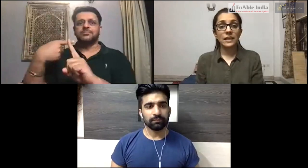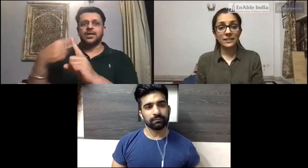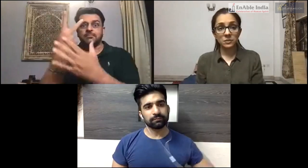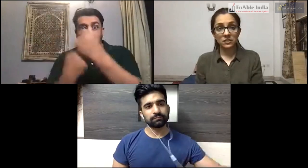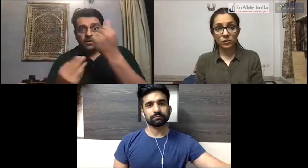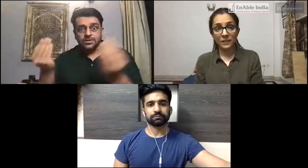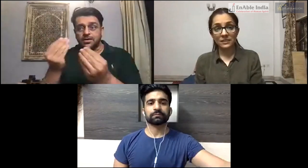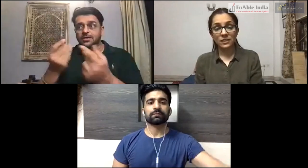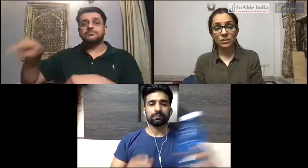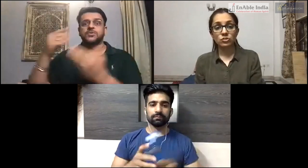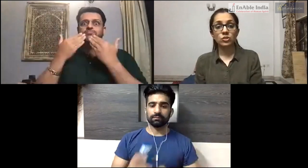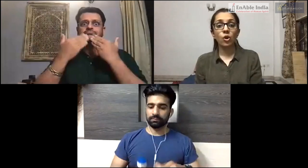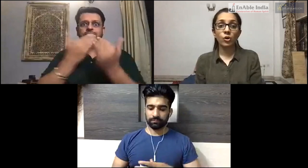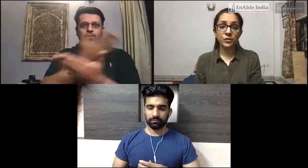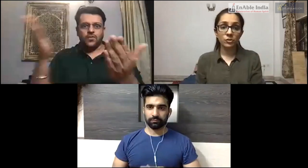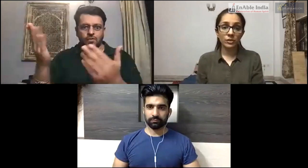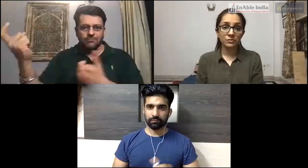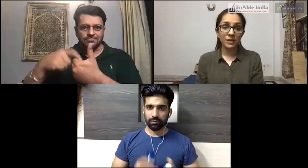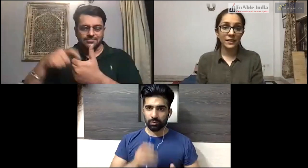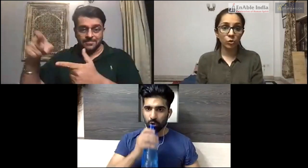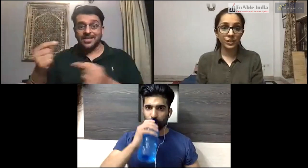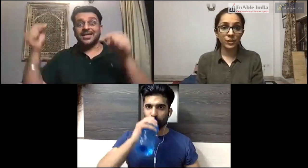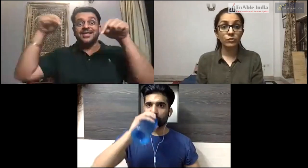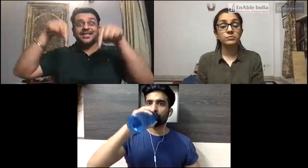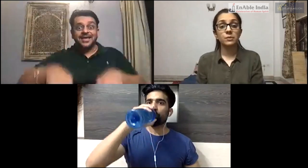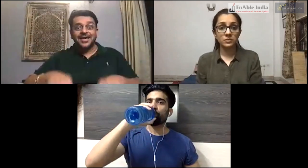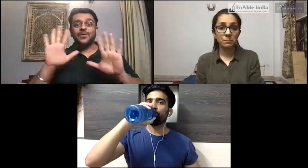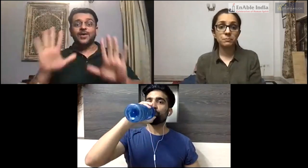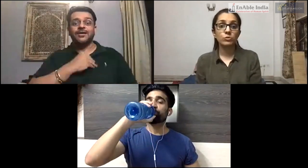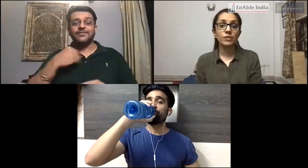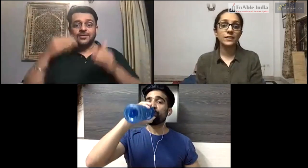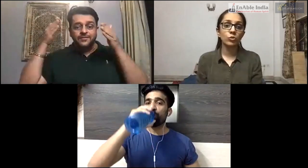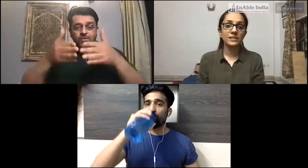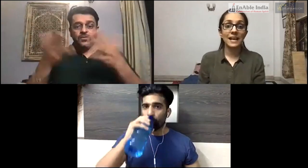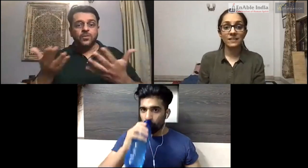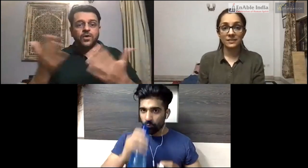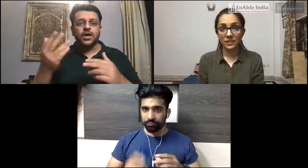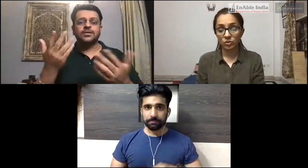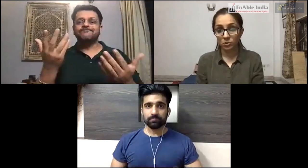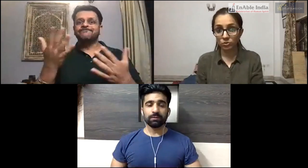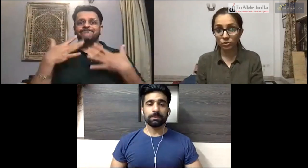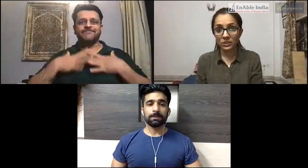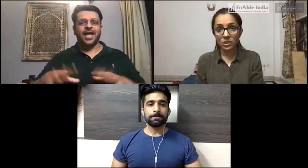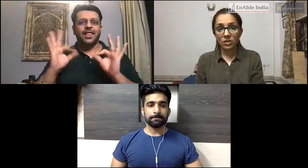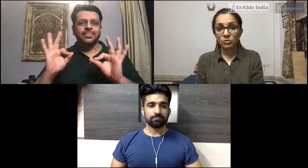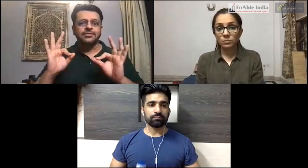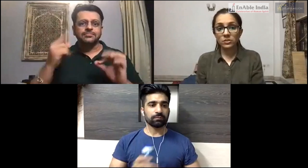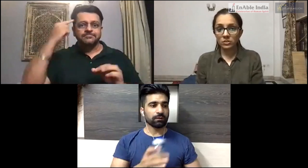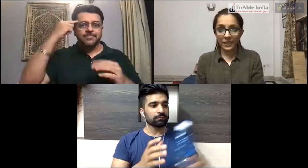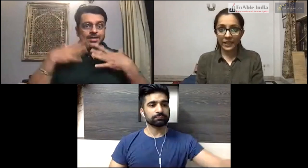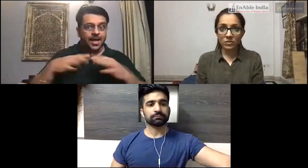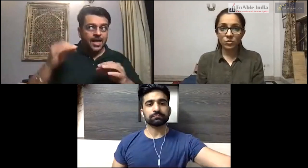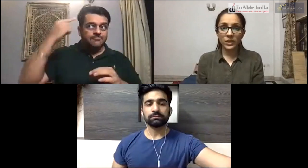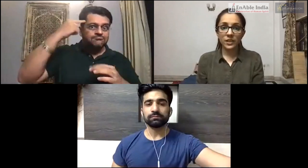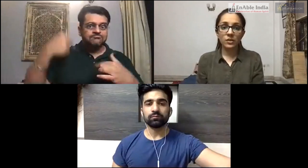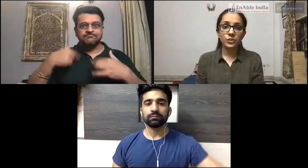their experience of vaccination, or if they've had COVID, or some people who've had COVID and vaccination both. But